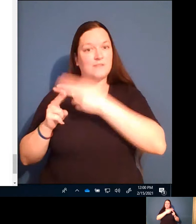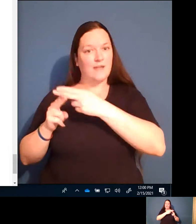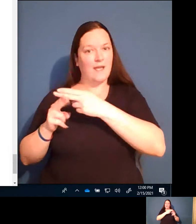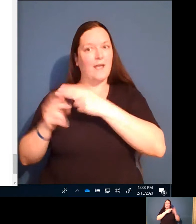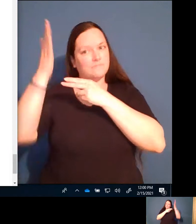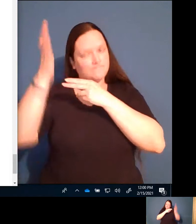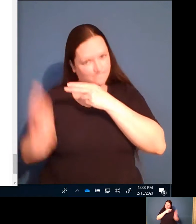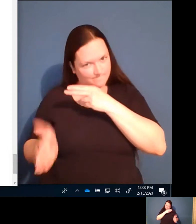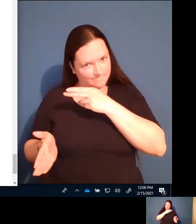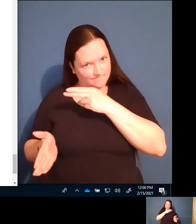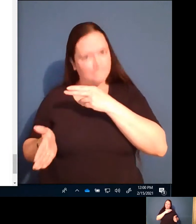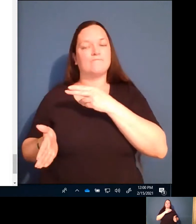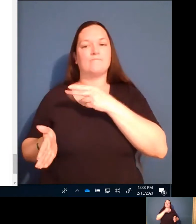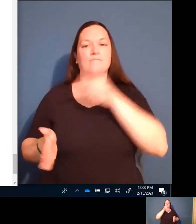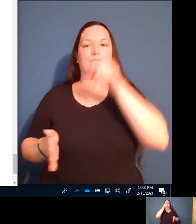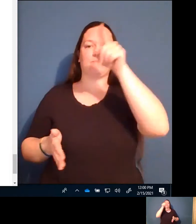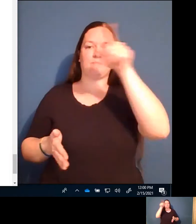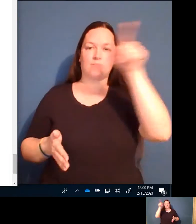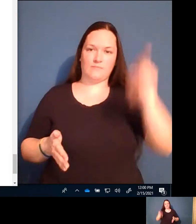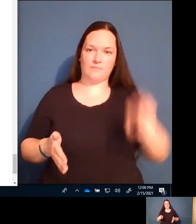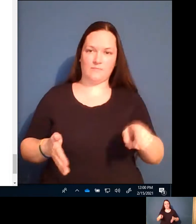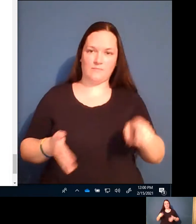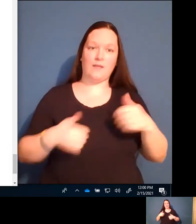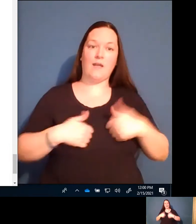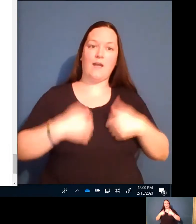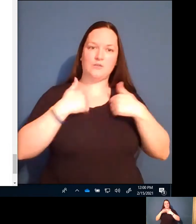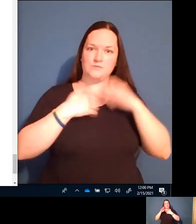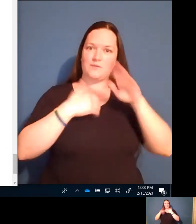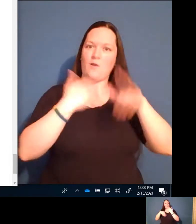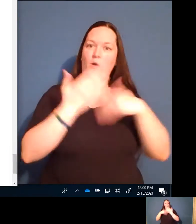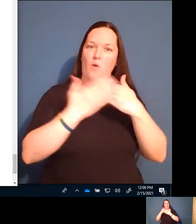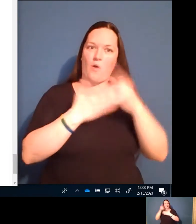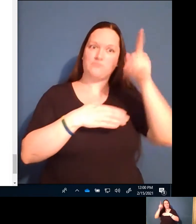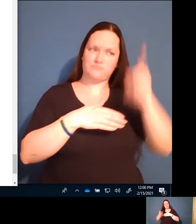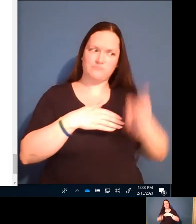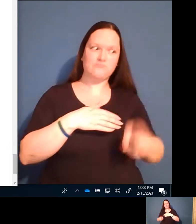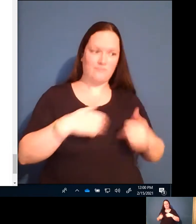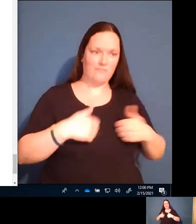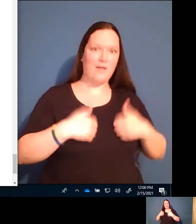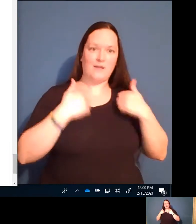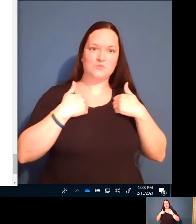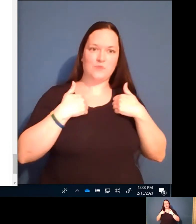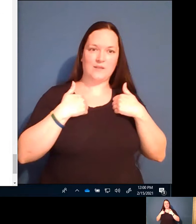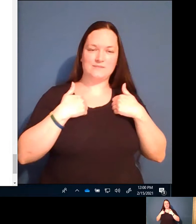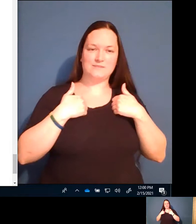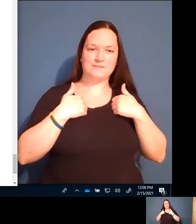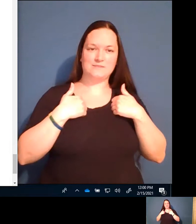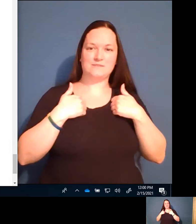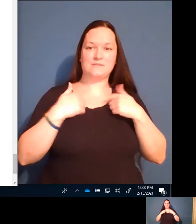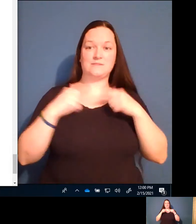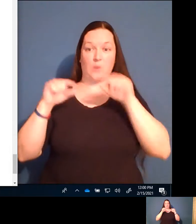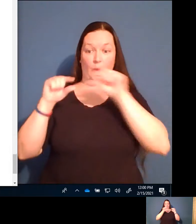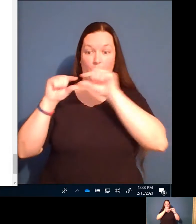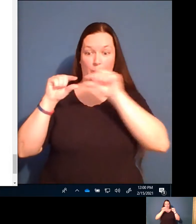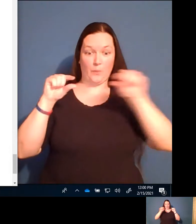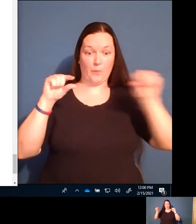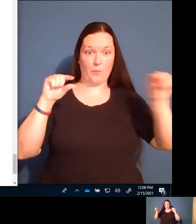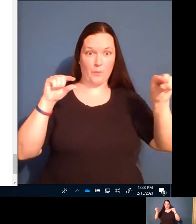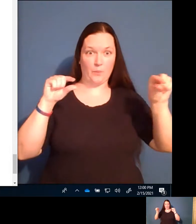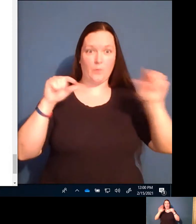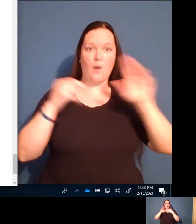name, and every entry in the street address field is going to be an address. But no one will ever become separated from their record. That's